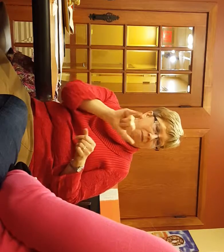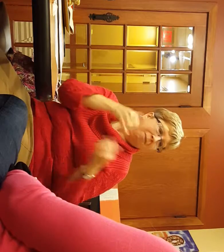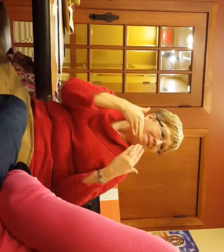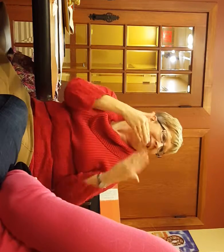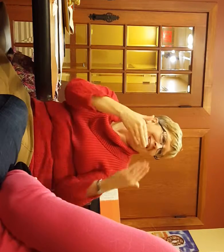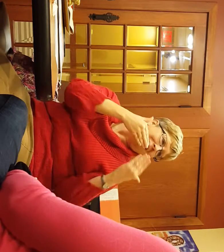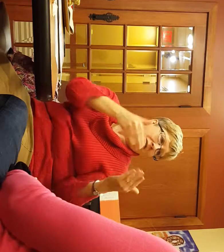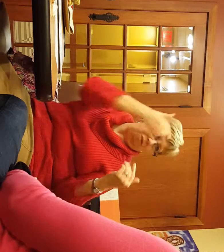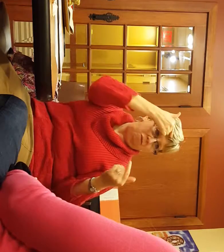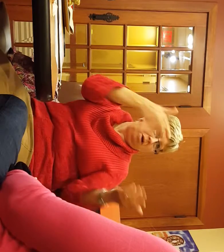from Eve.